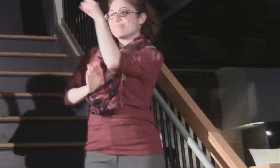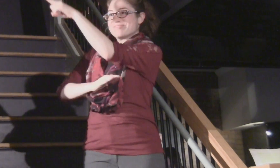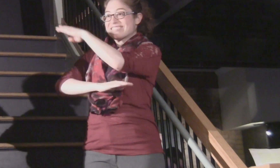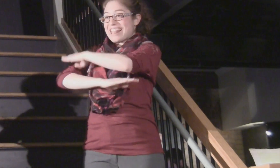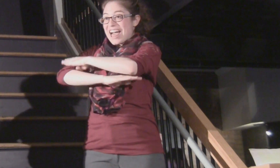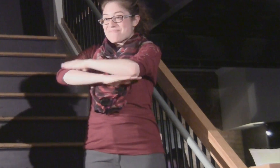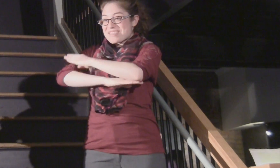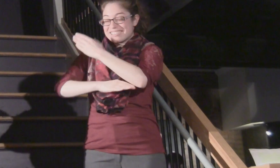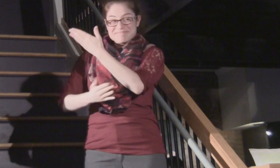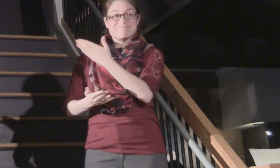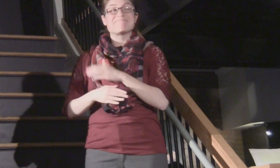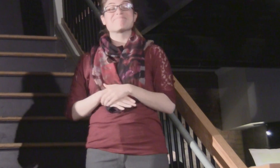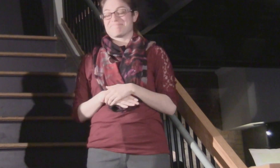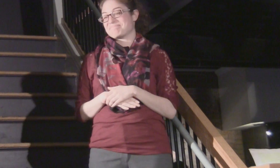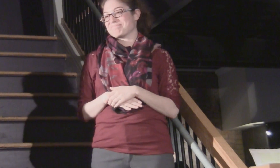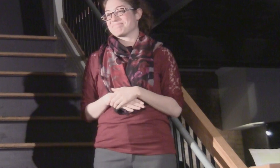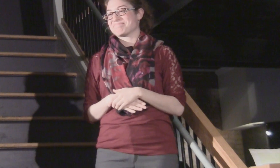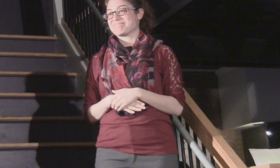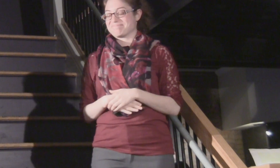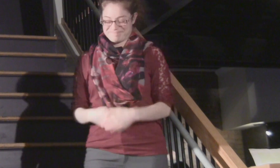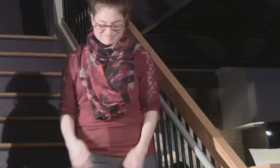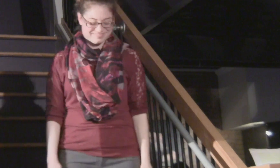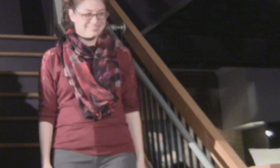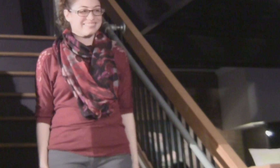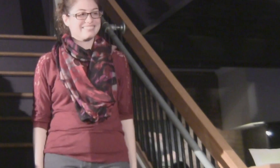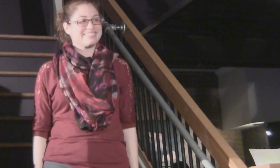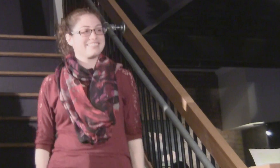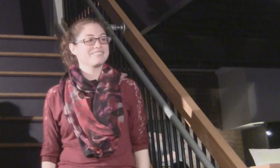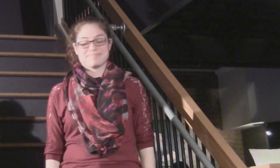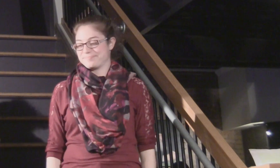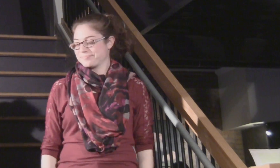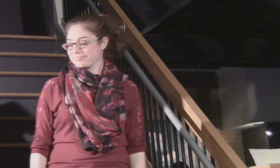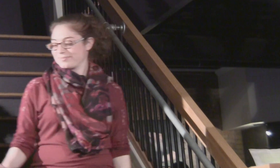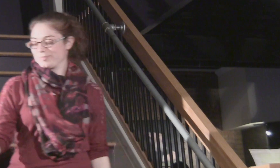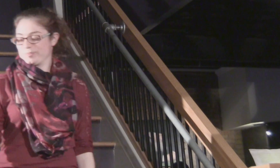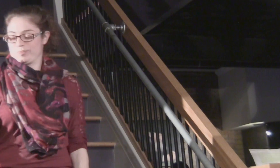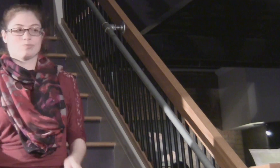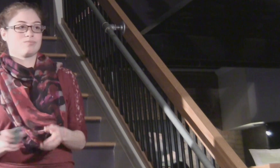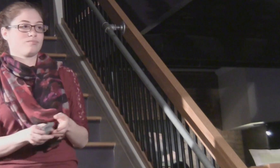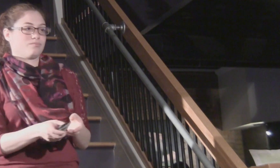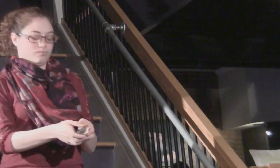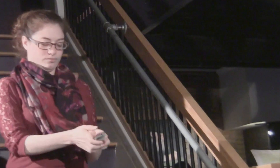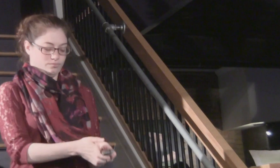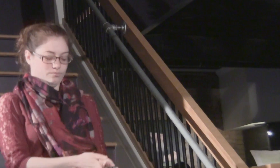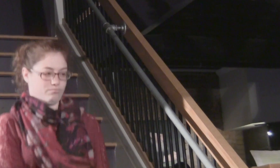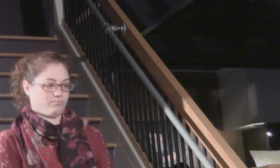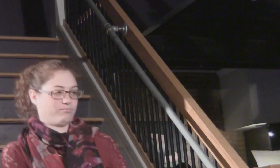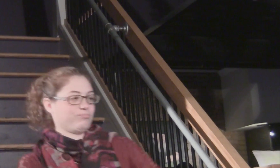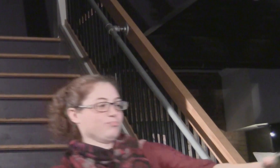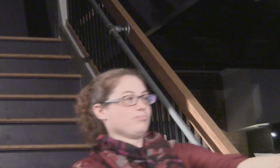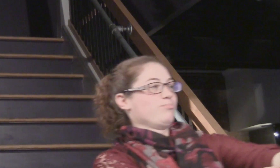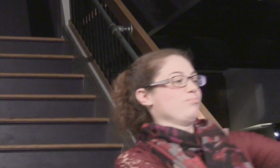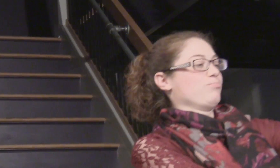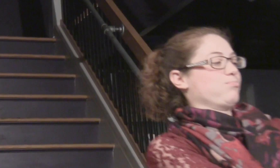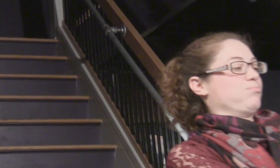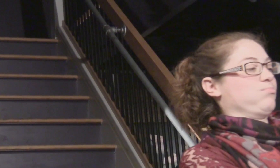many different artworks you can later see on the back table back there. So, yeah, go ahead to the next one.